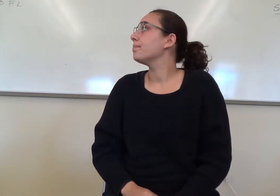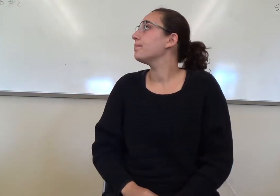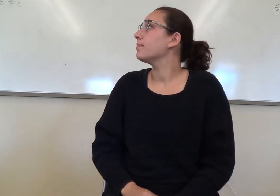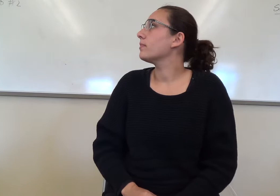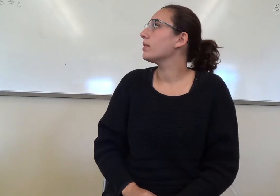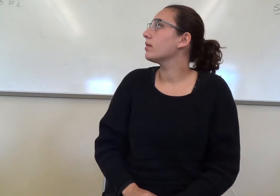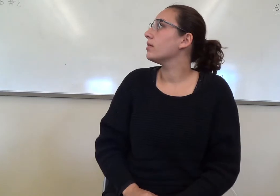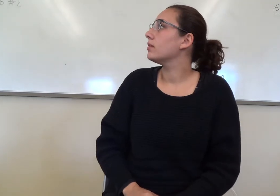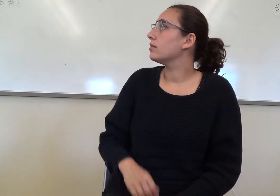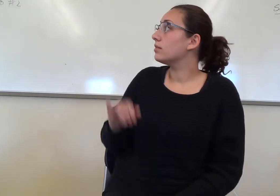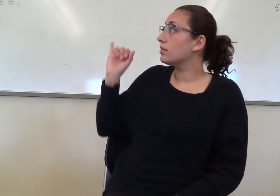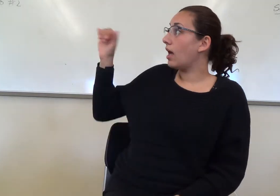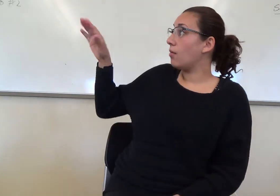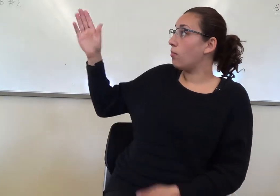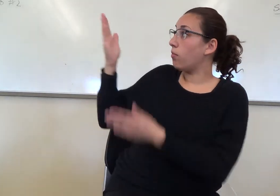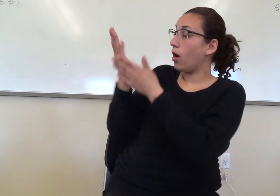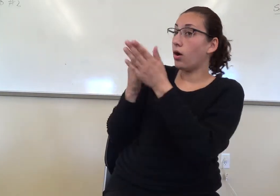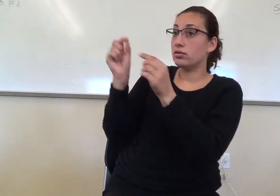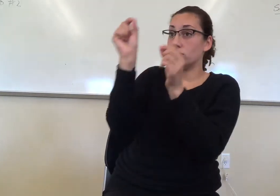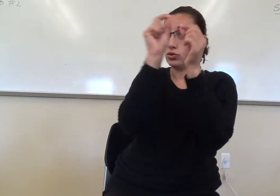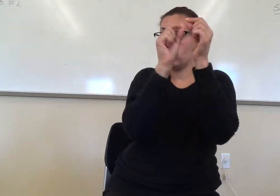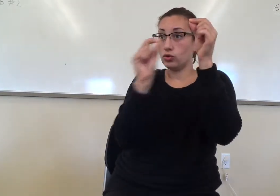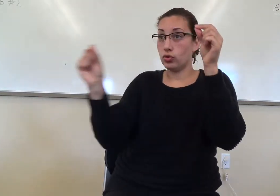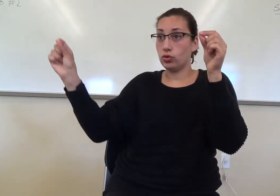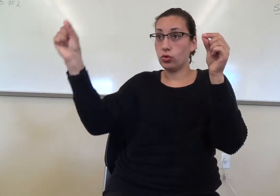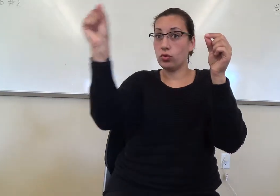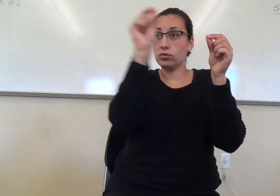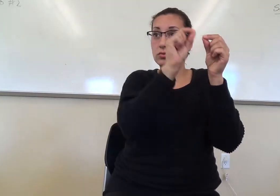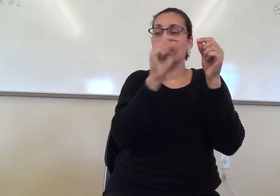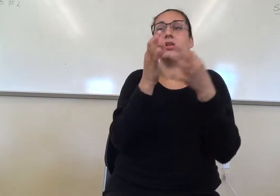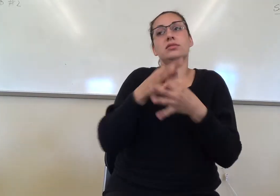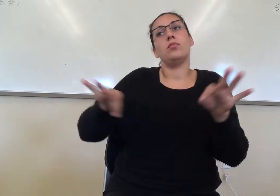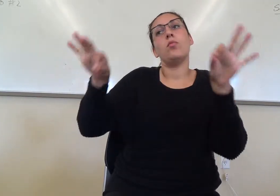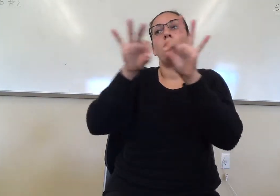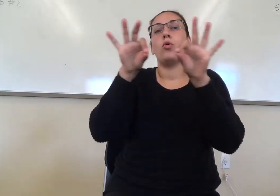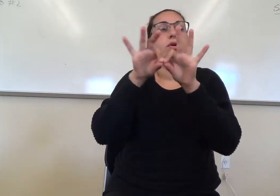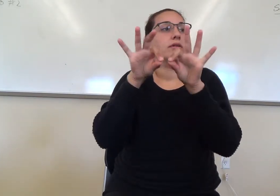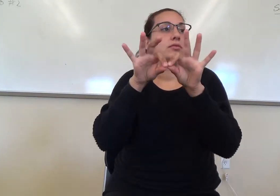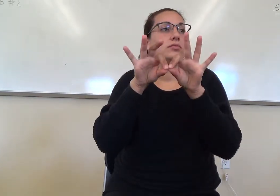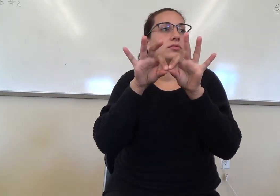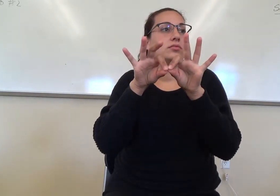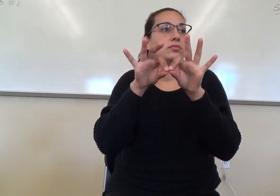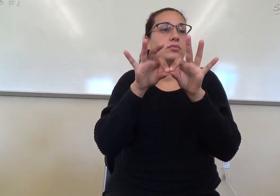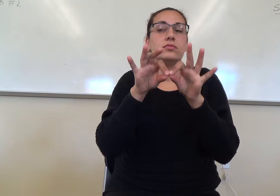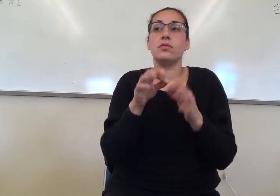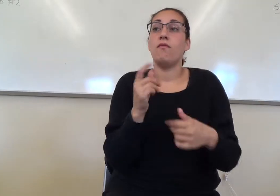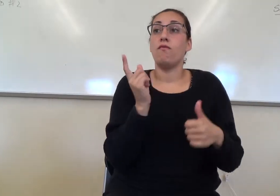is the important business here. Find connections.